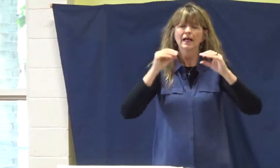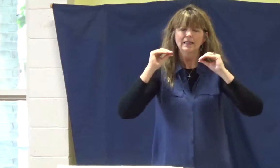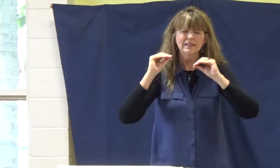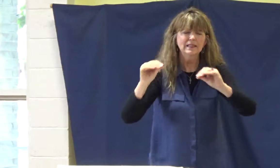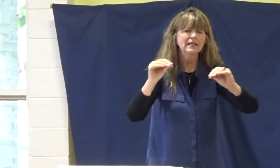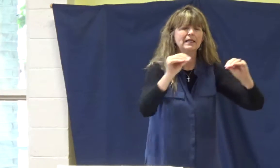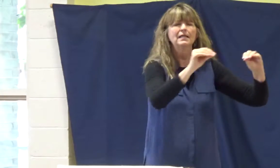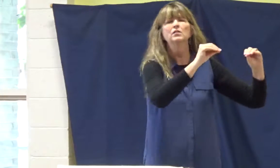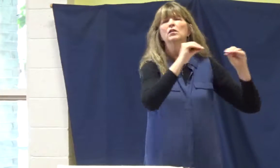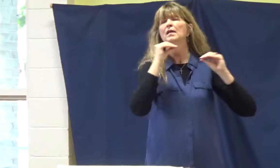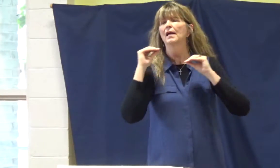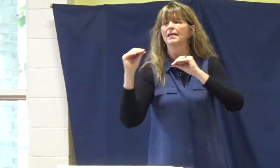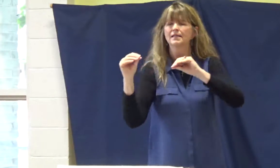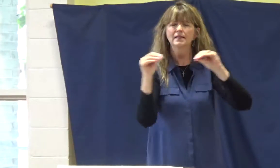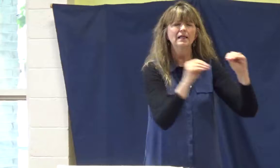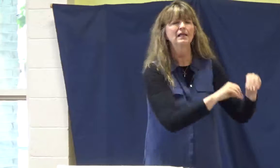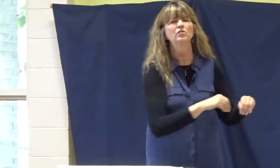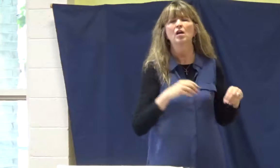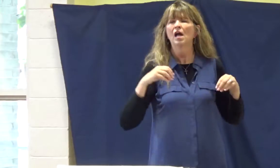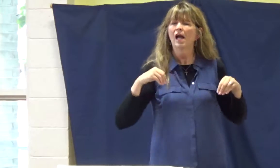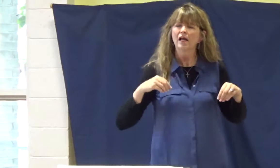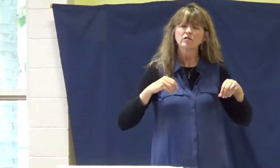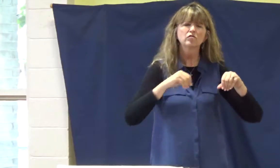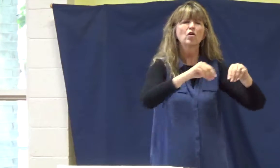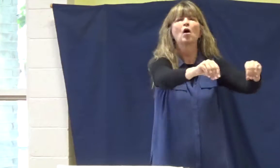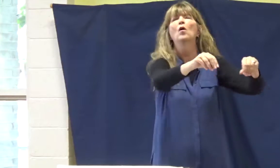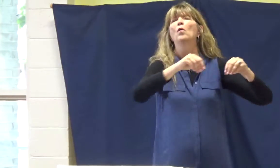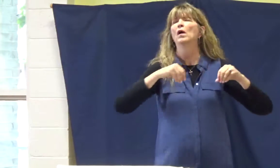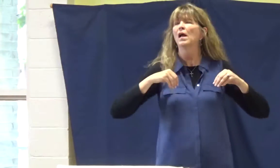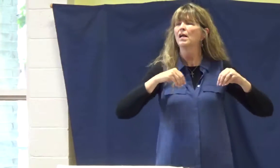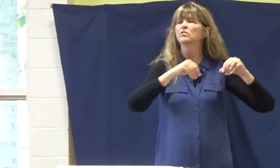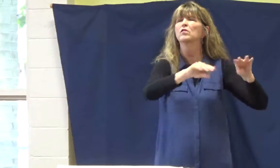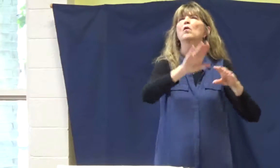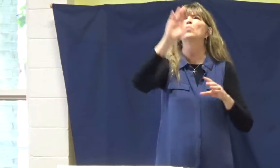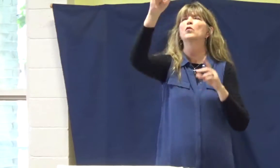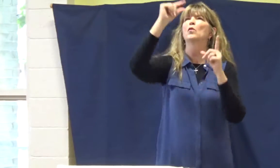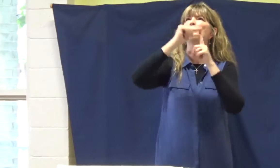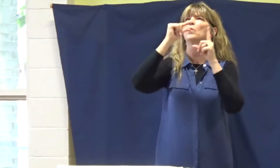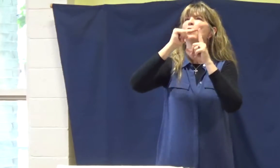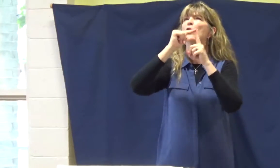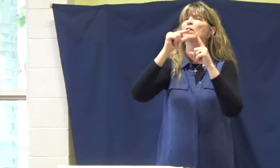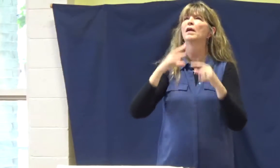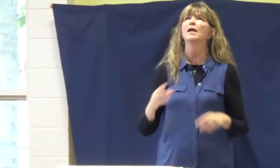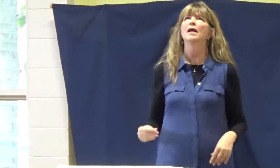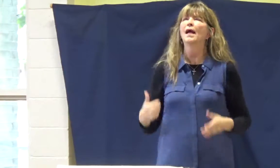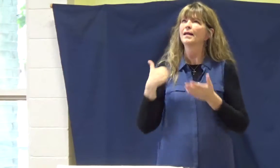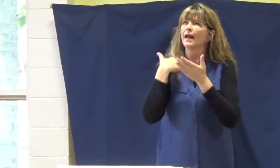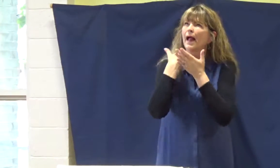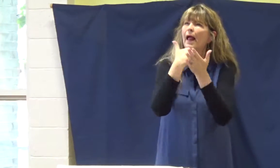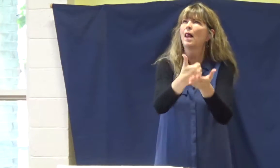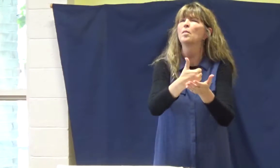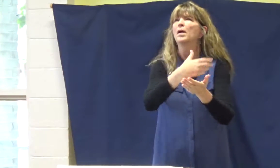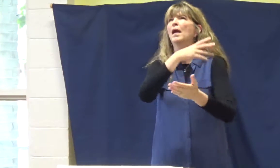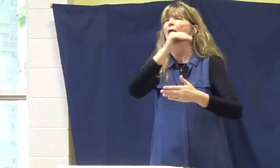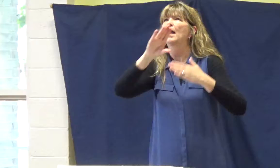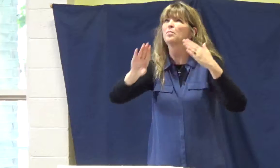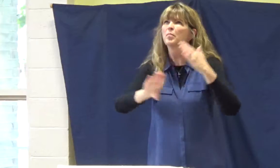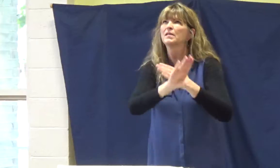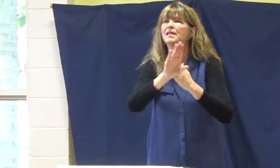love, and teach, and plant seeds, sow seeds, the seeds of your